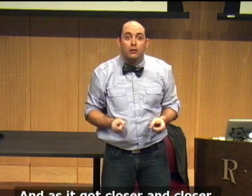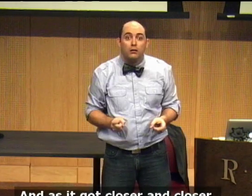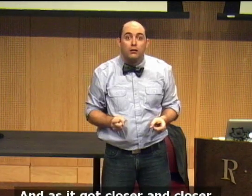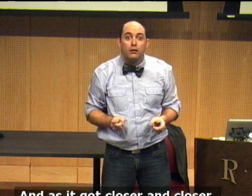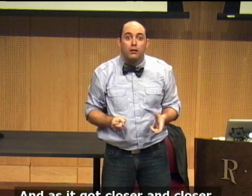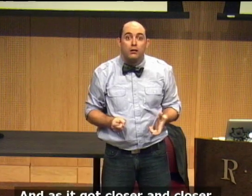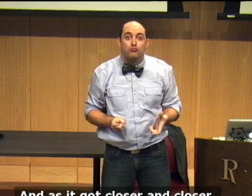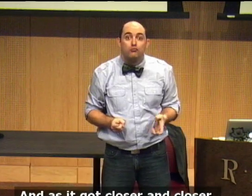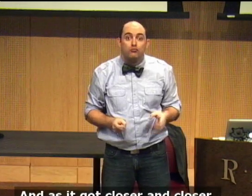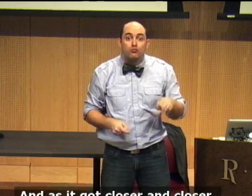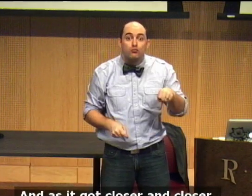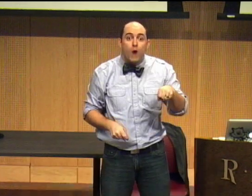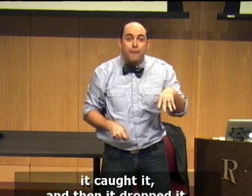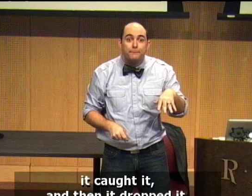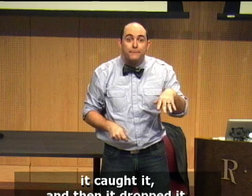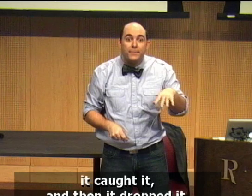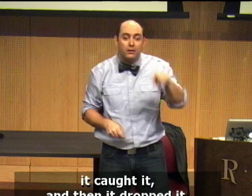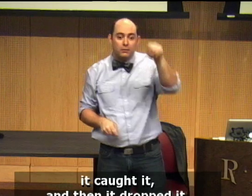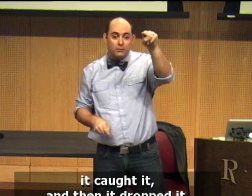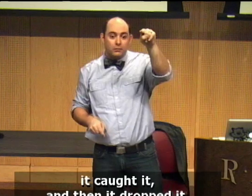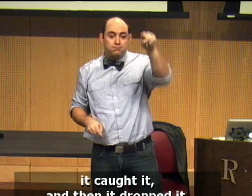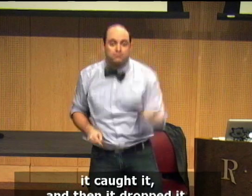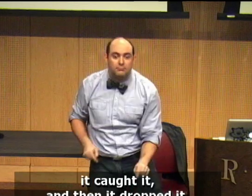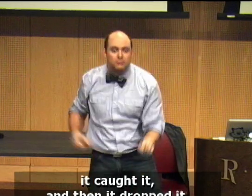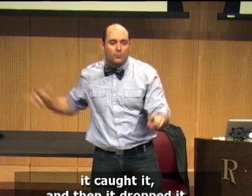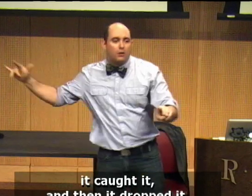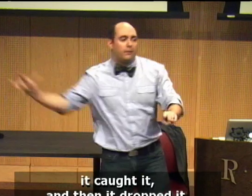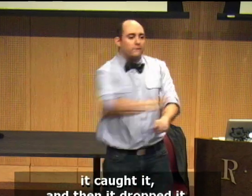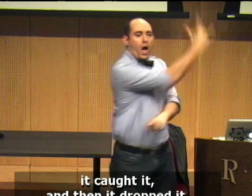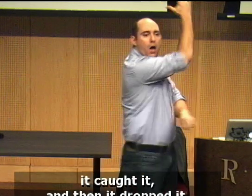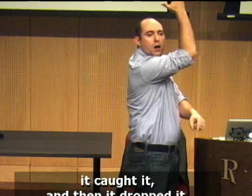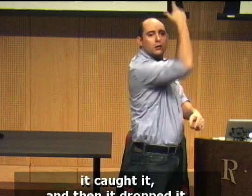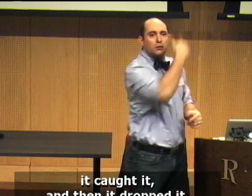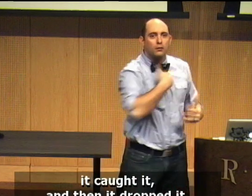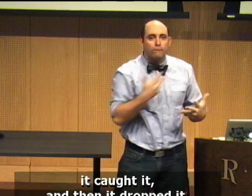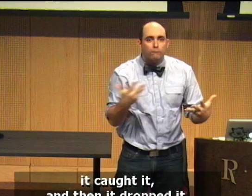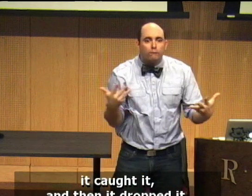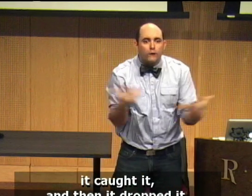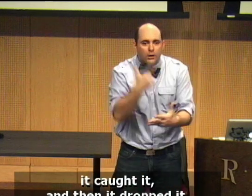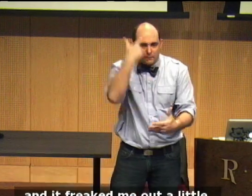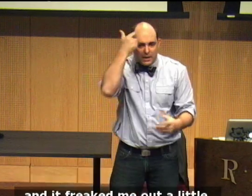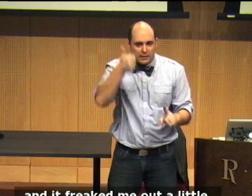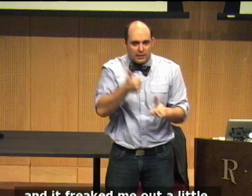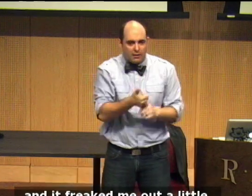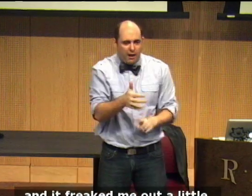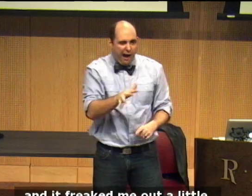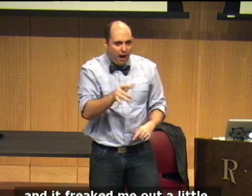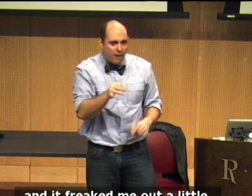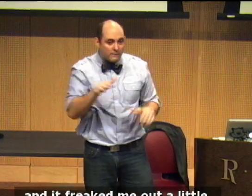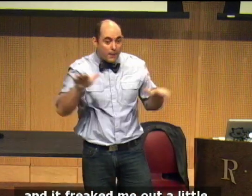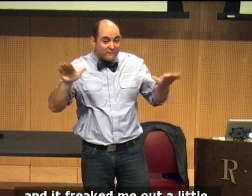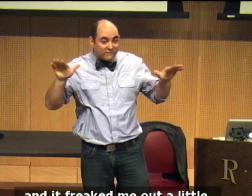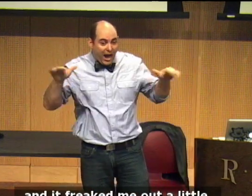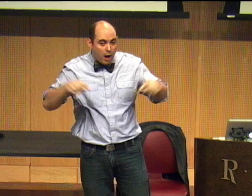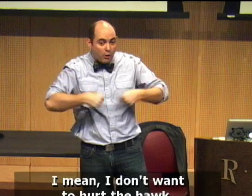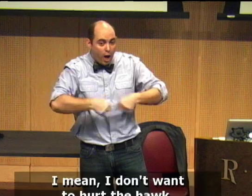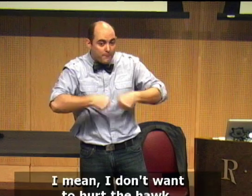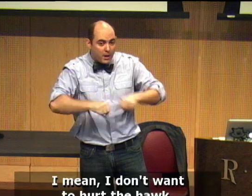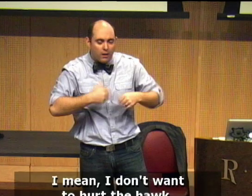and closer, it caught it, and then it dropped it, and it freaked me out a little. I mean,